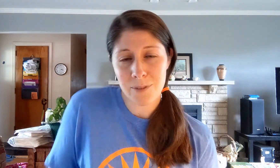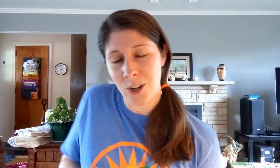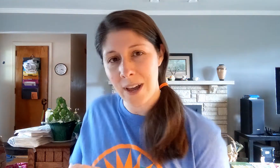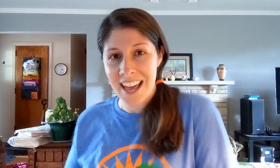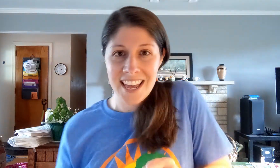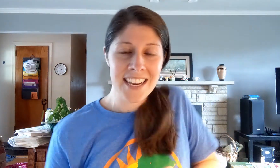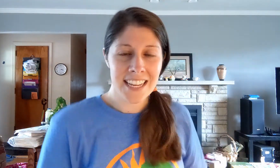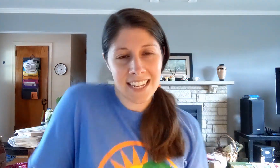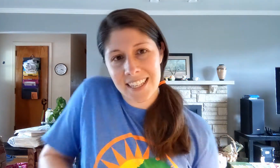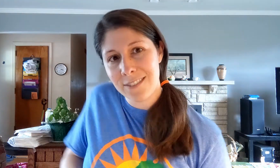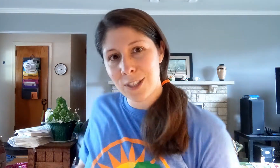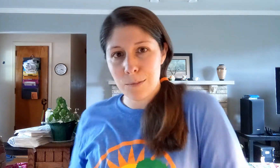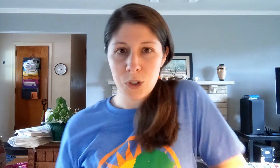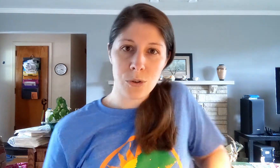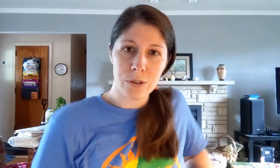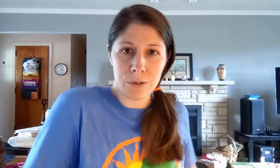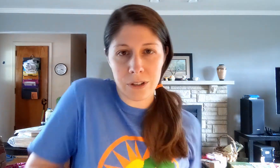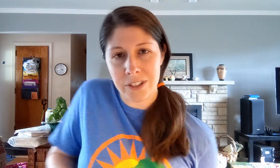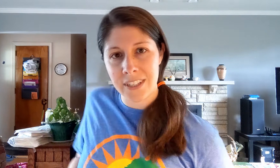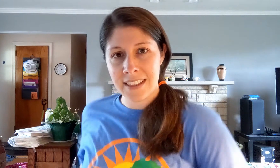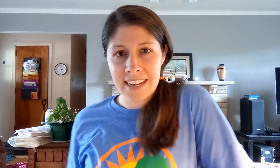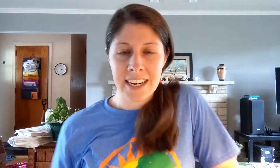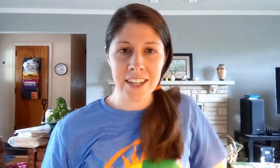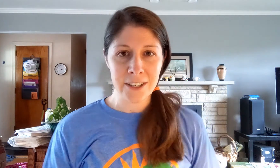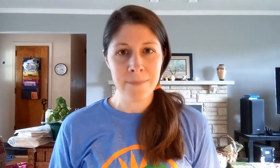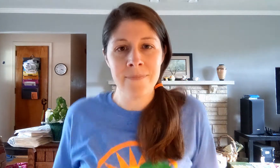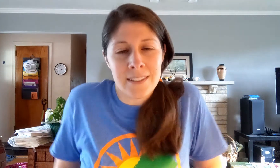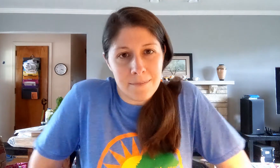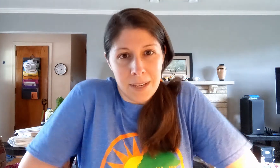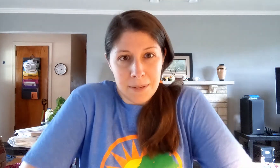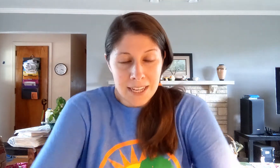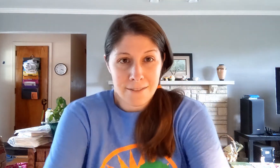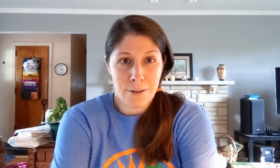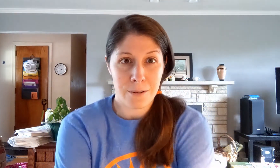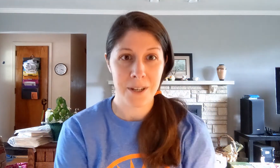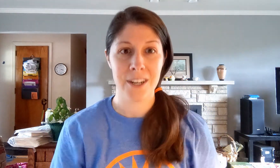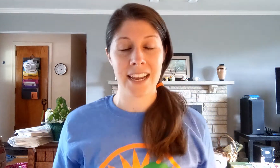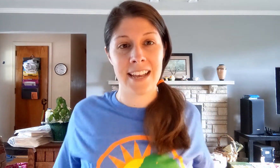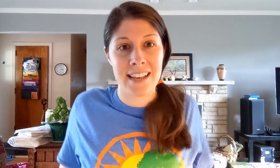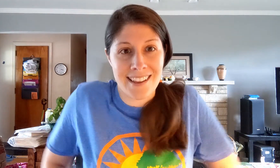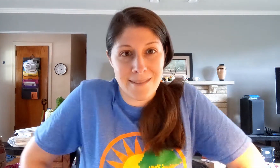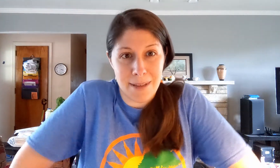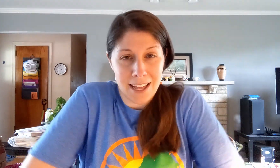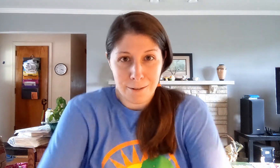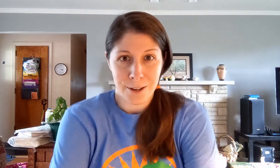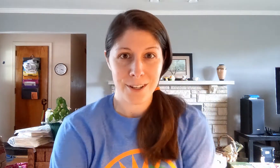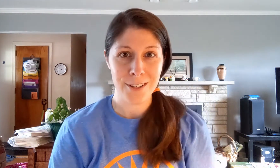go ahead, give some shoulder rolls in there, maybe forward and